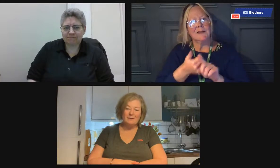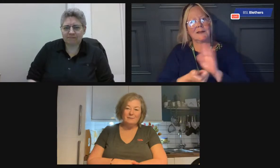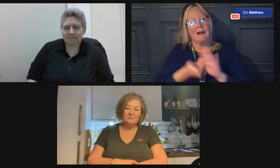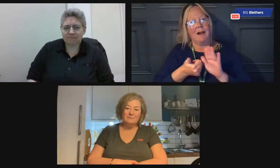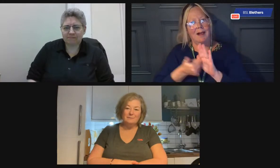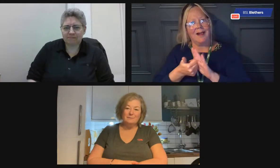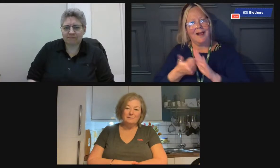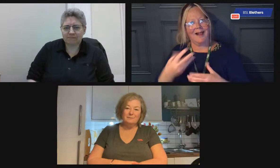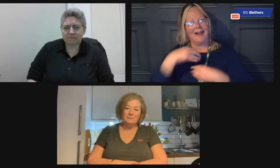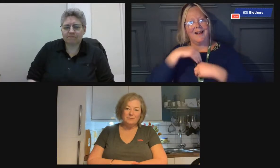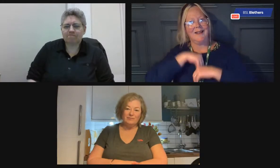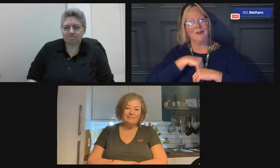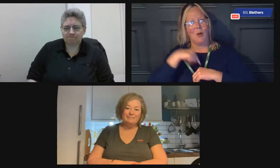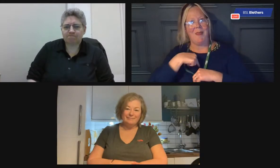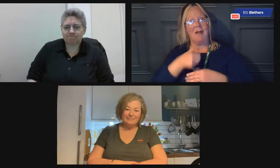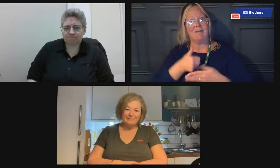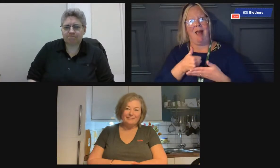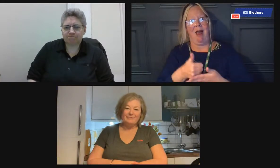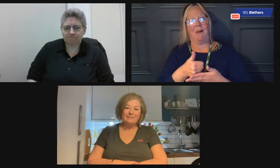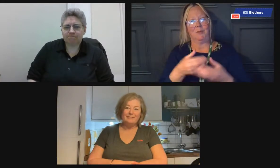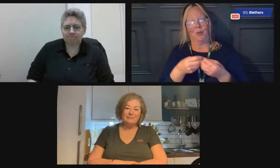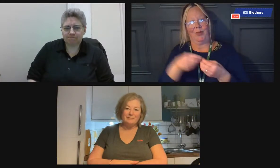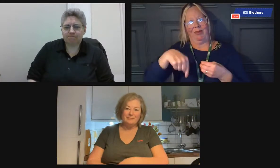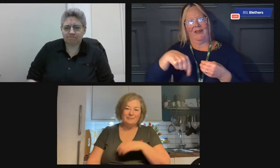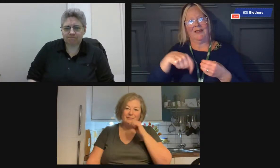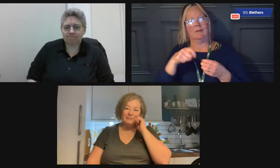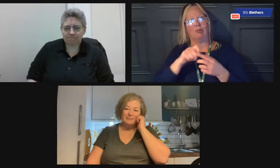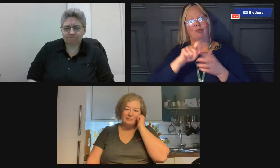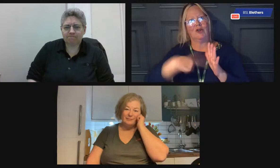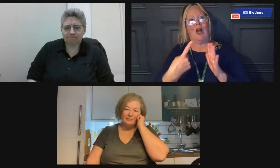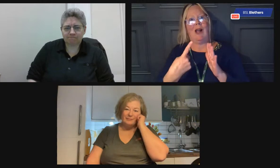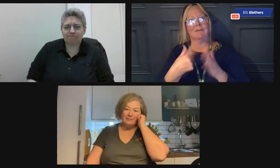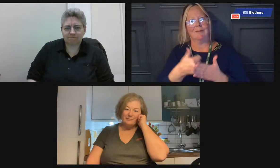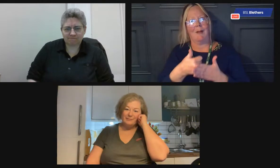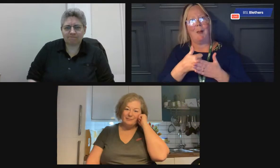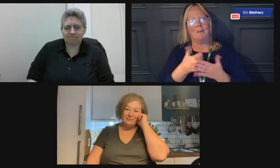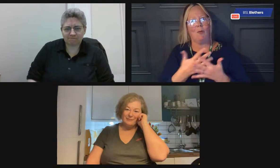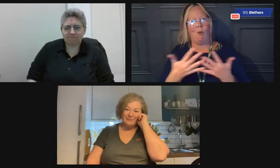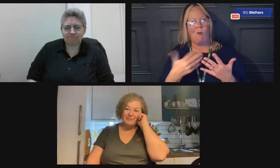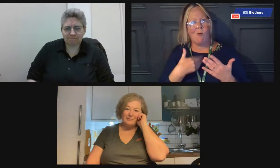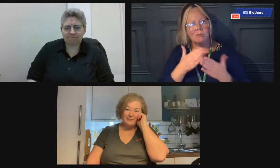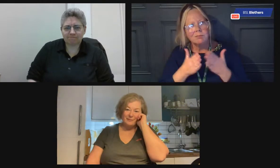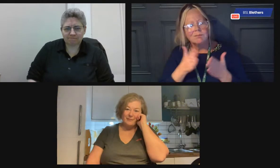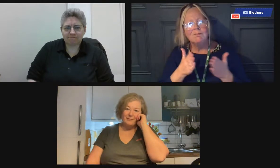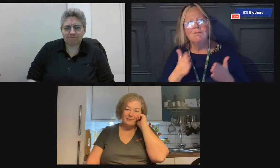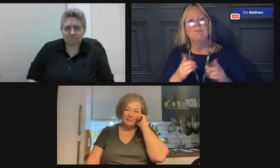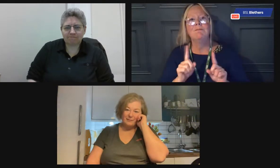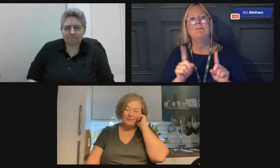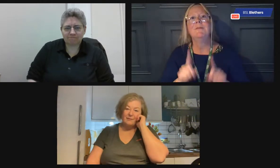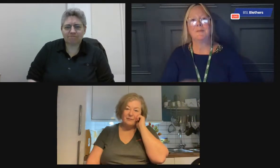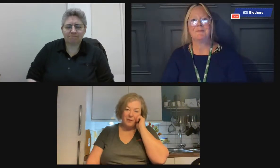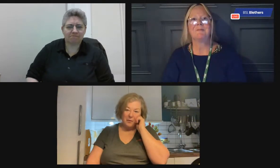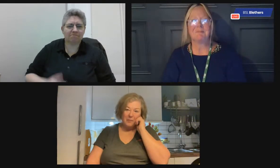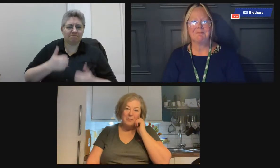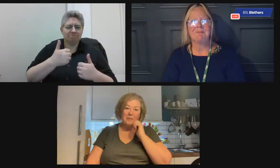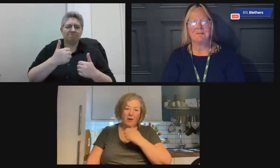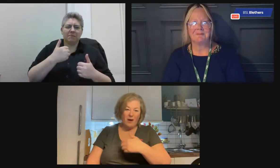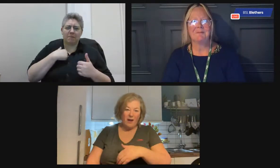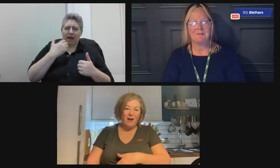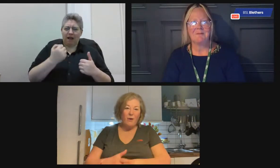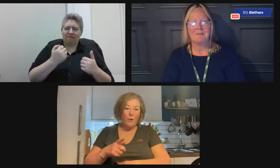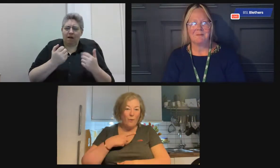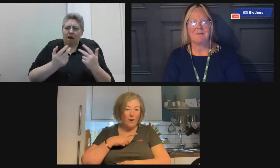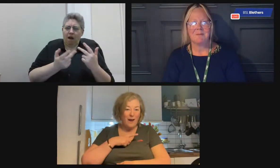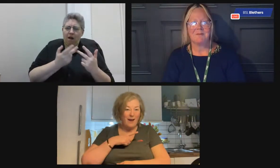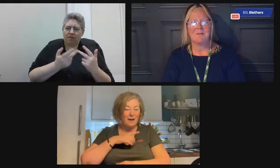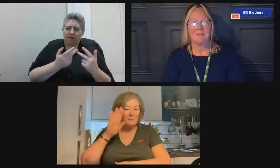advisor, so I've worked in a lot of advocacy kind of roles, and I think that really helps with this project because